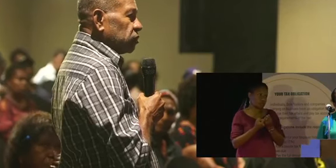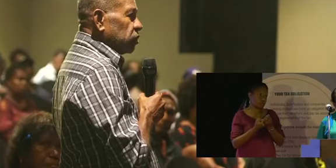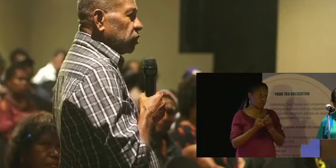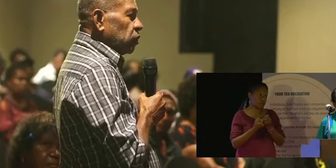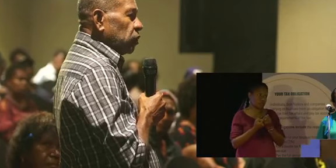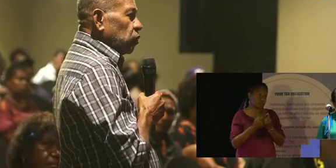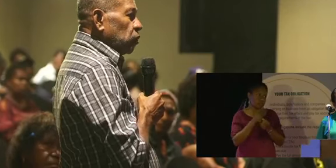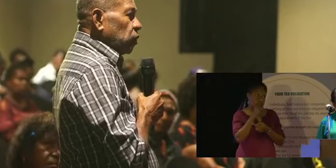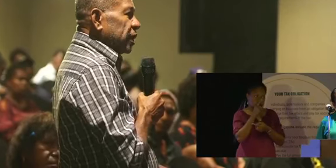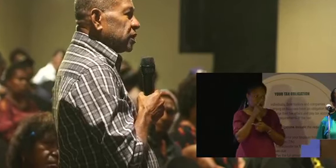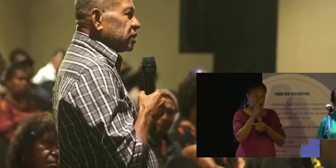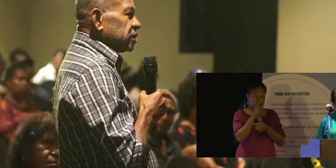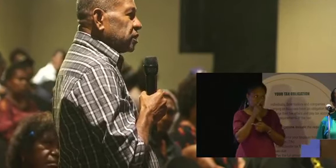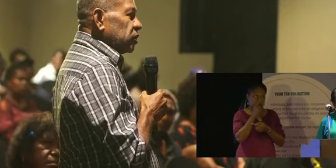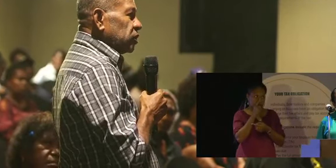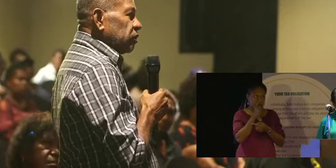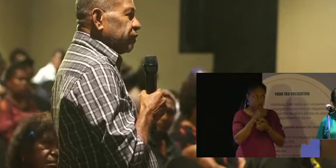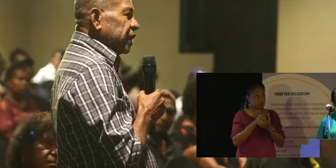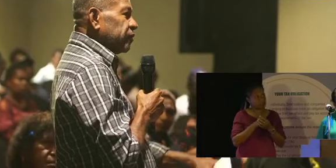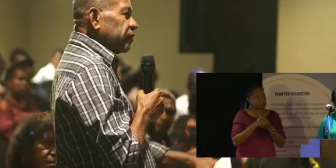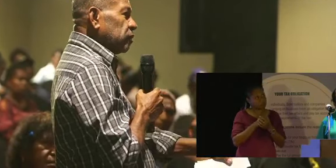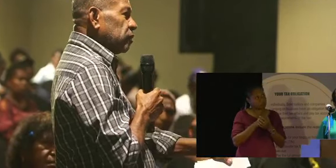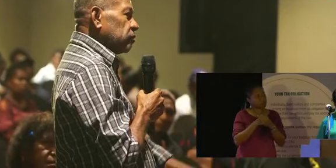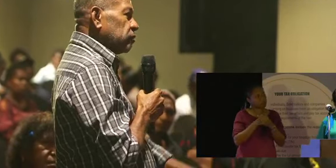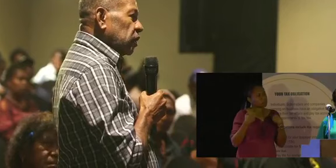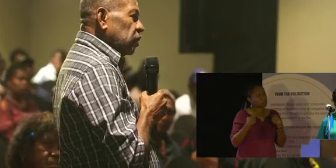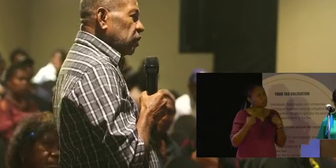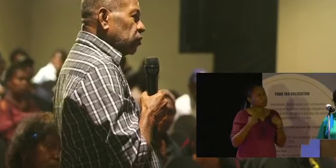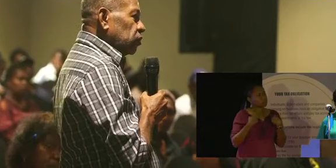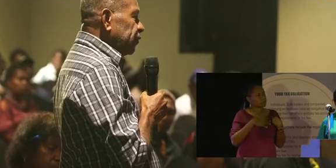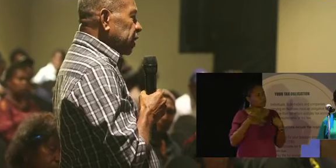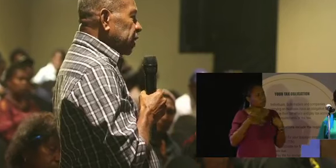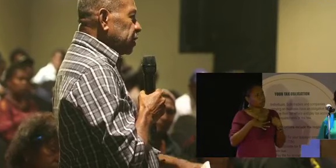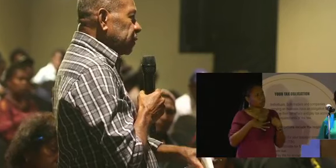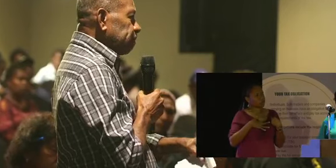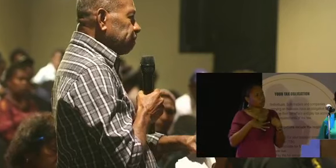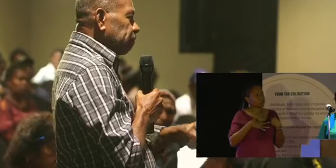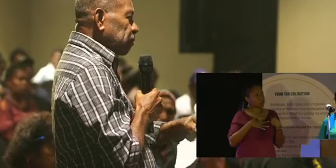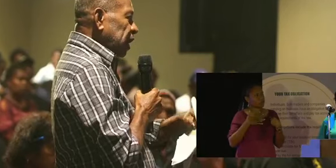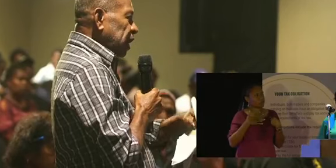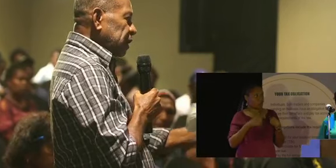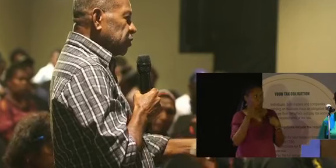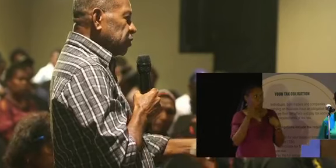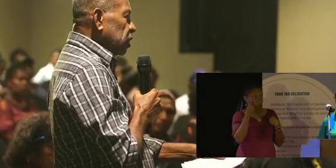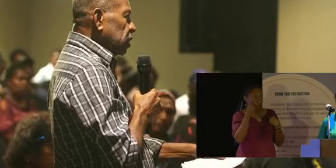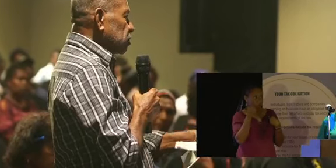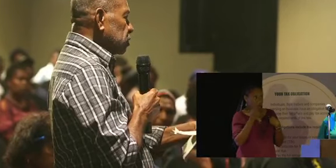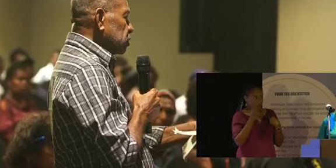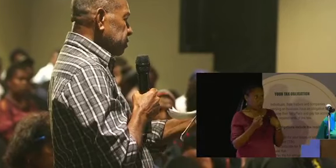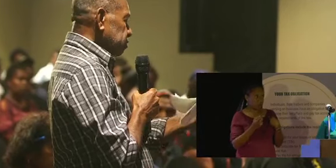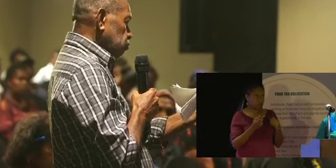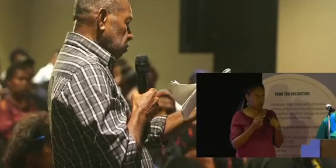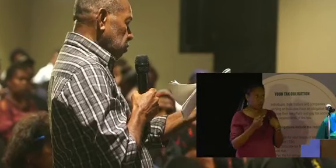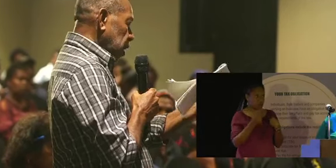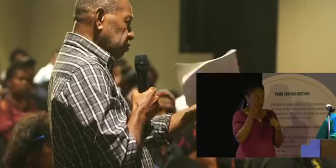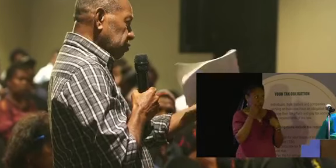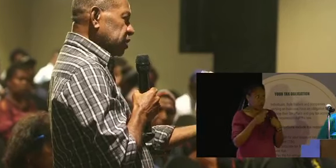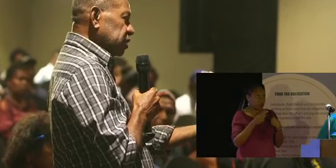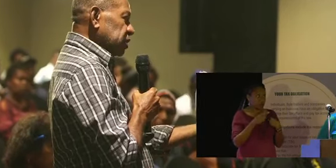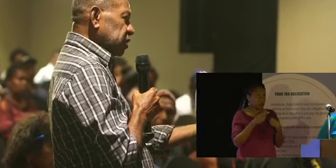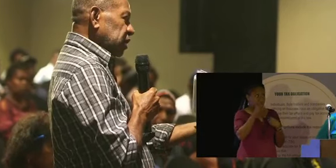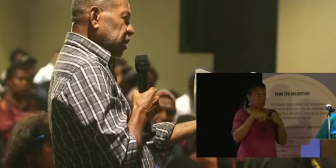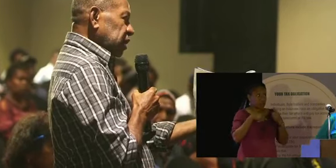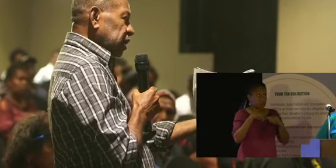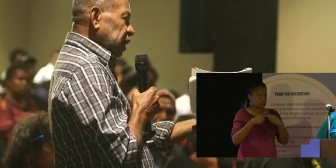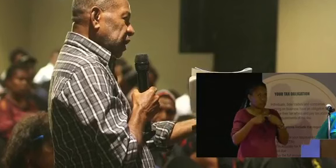So we want to, find out from you if you can explain to us how this